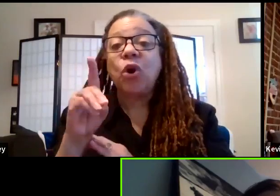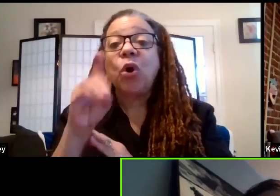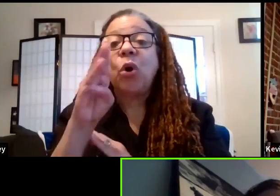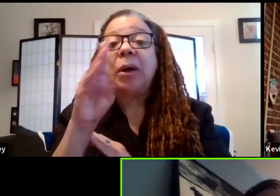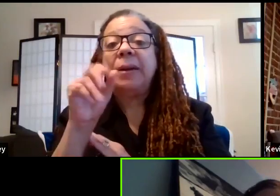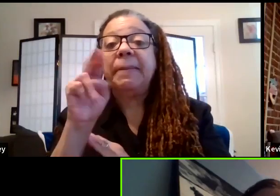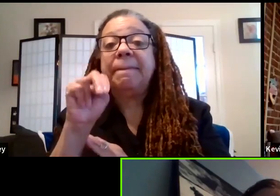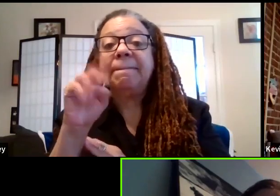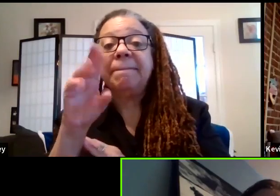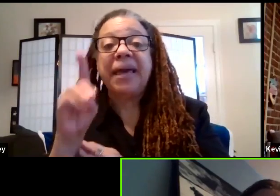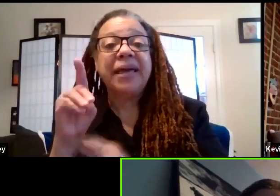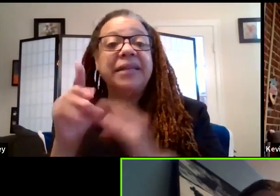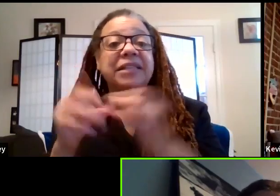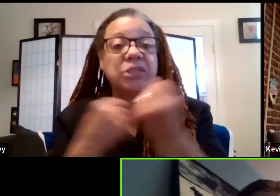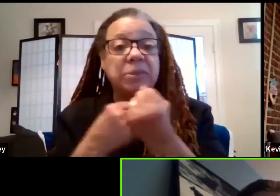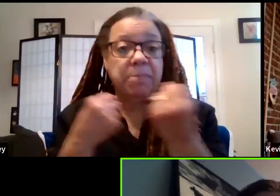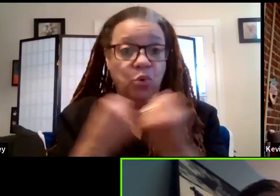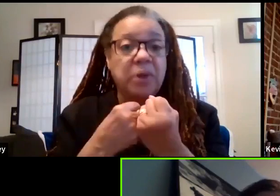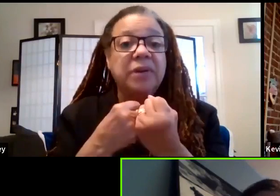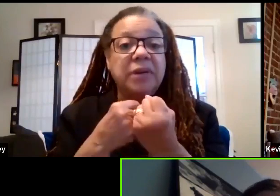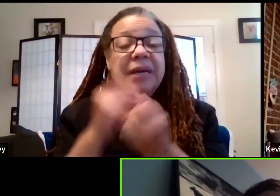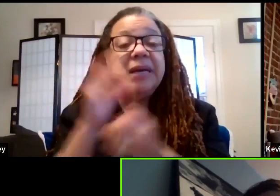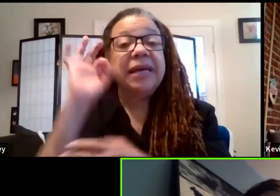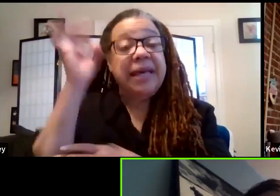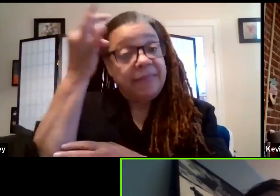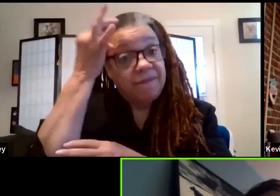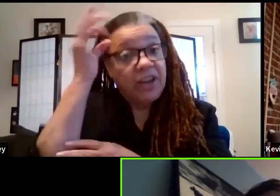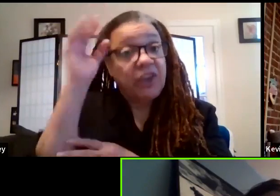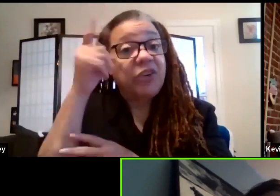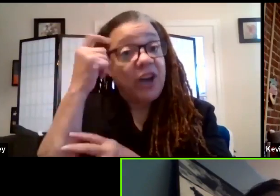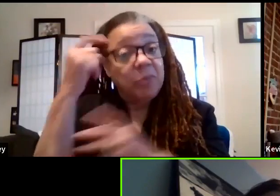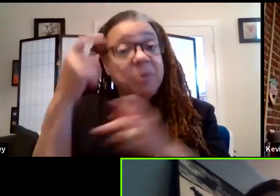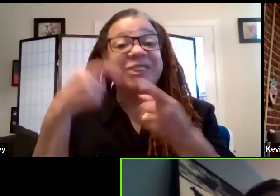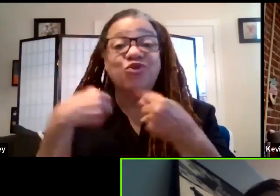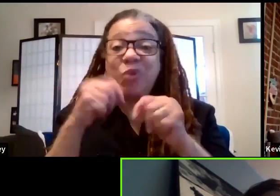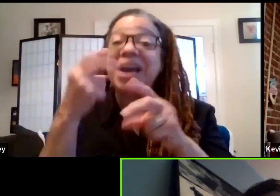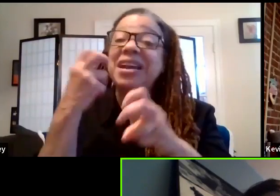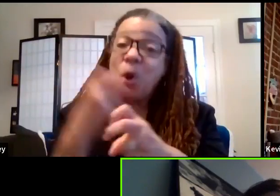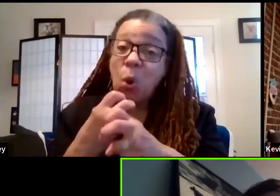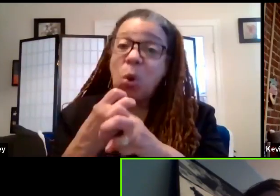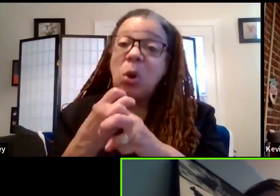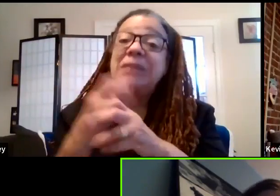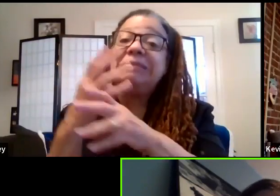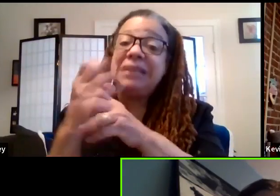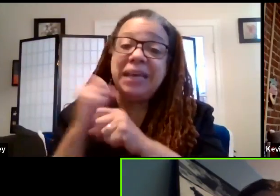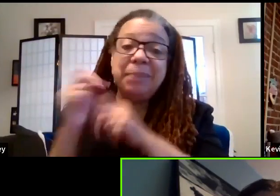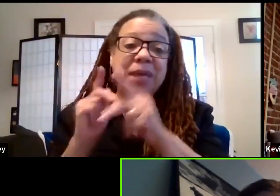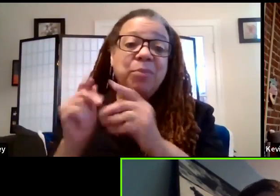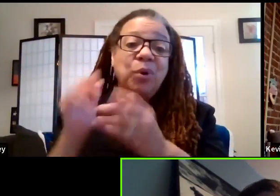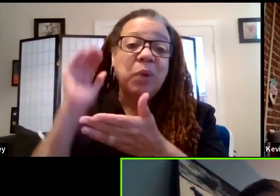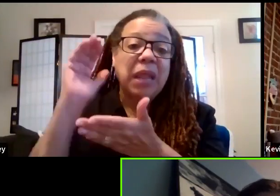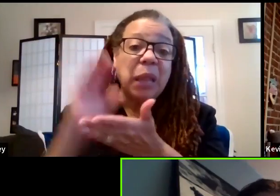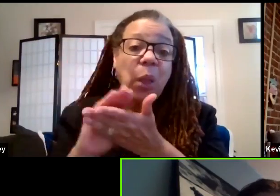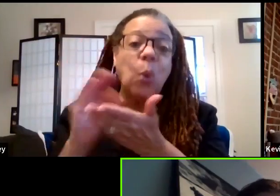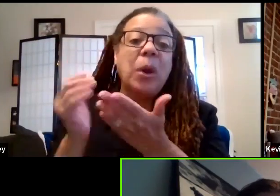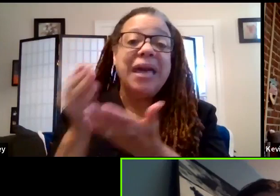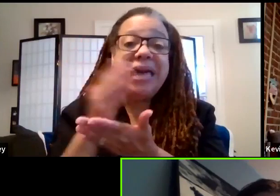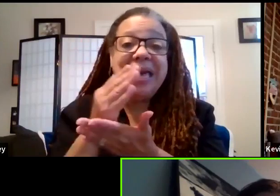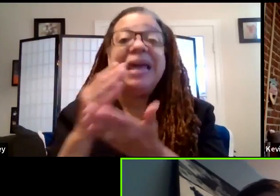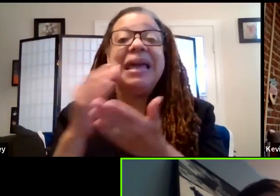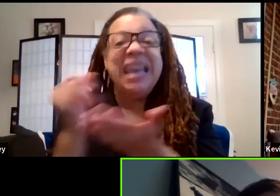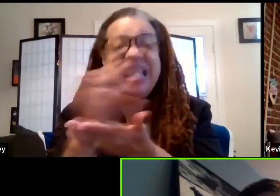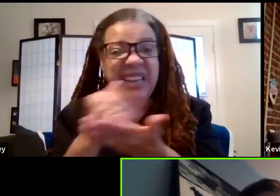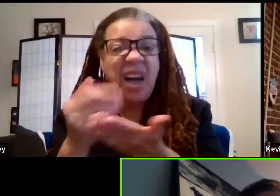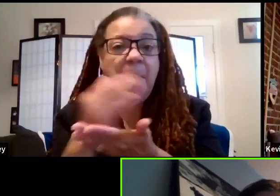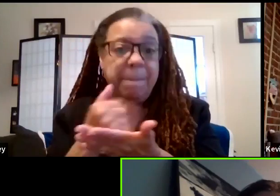is really trying hard to get people access who may be lower income or in different areas